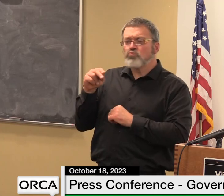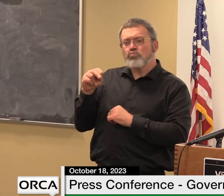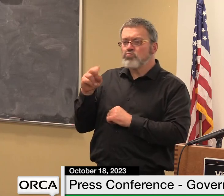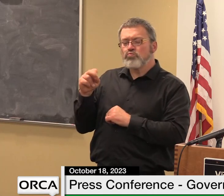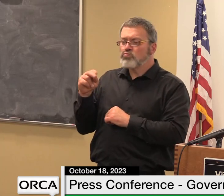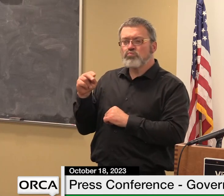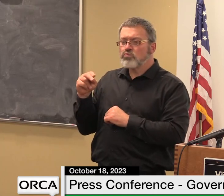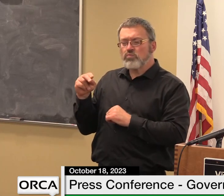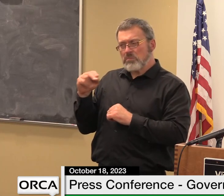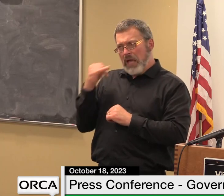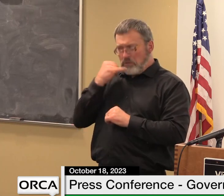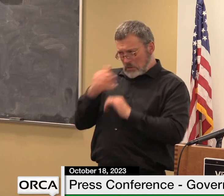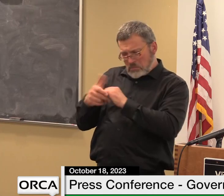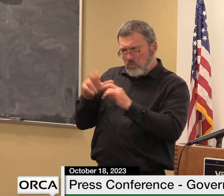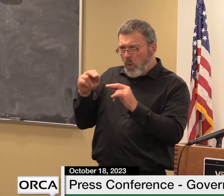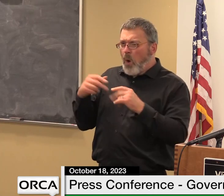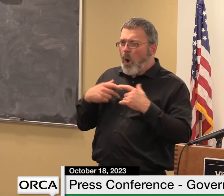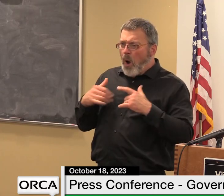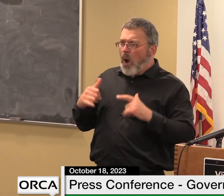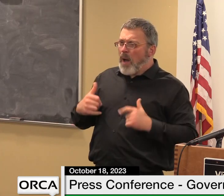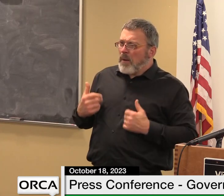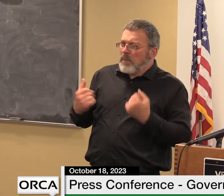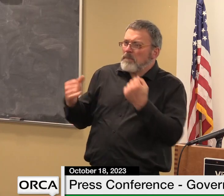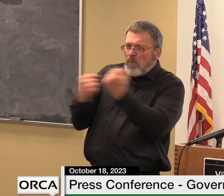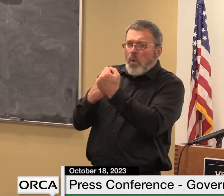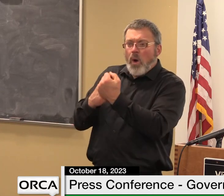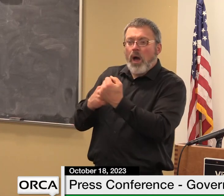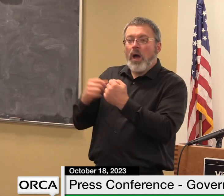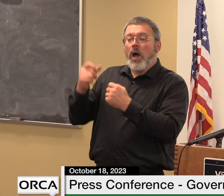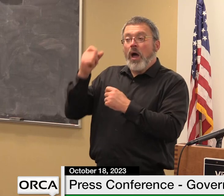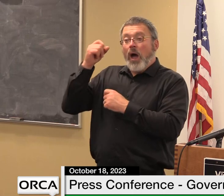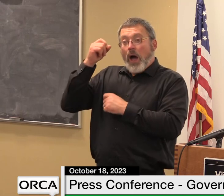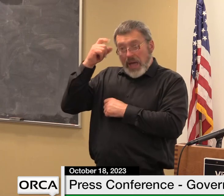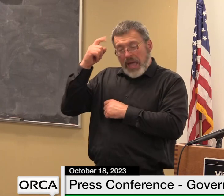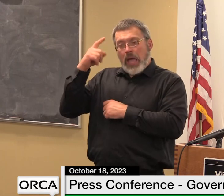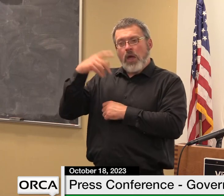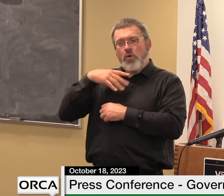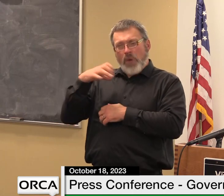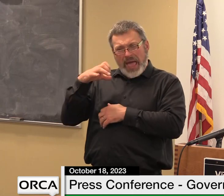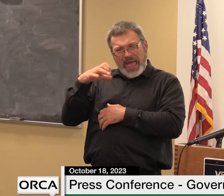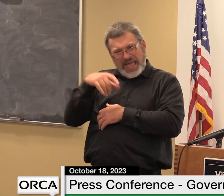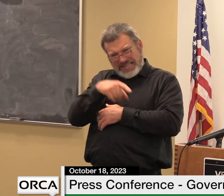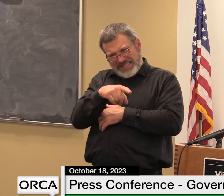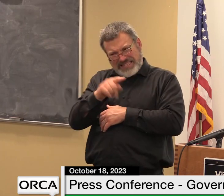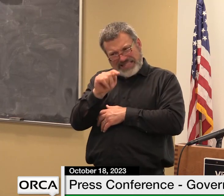support the eradication of this terrorist organization.